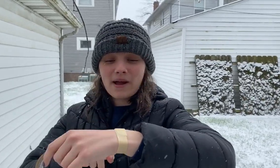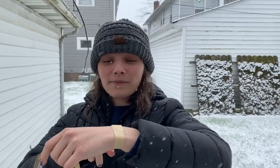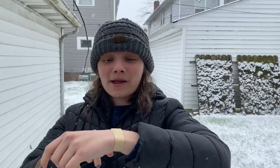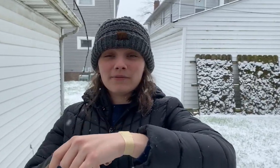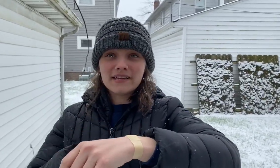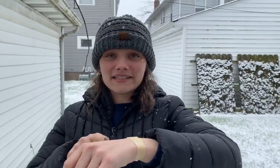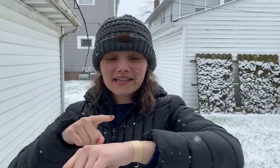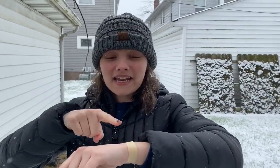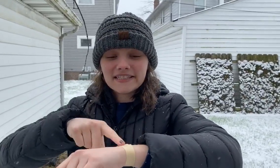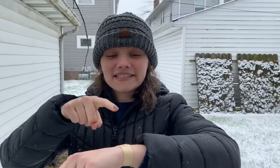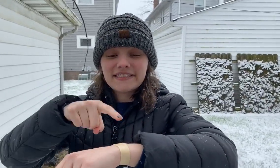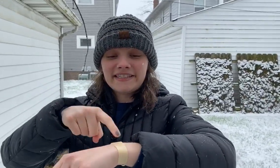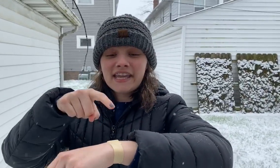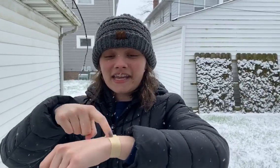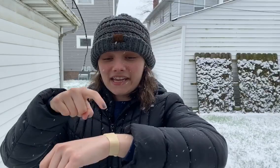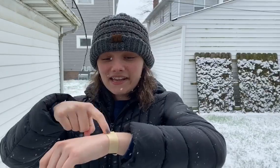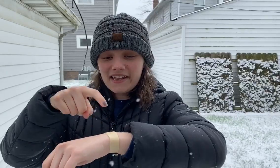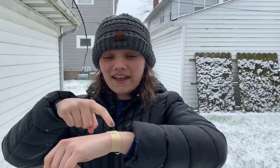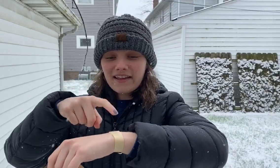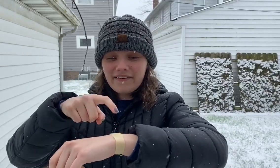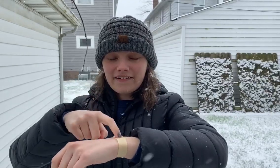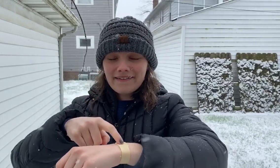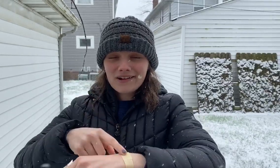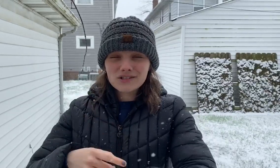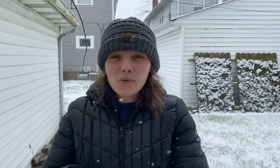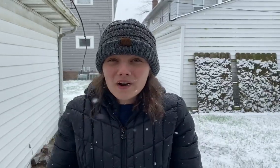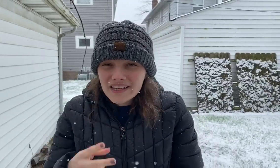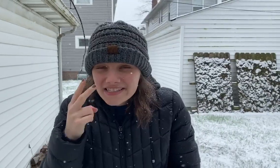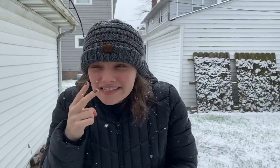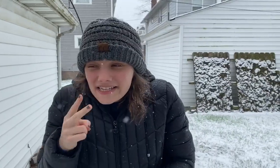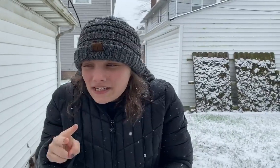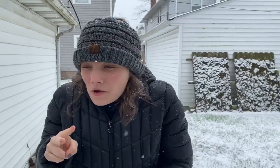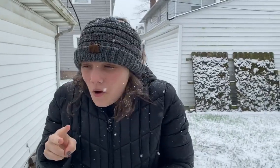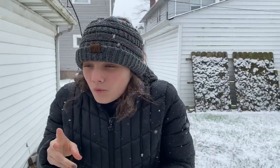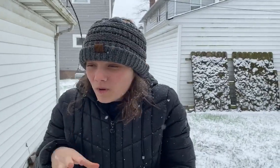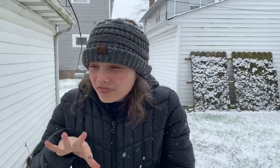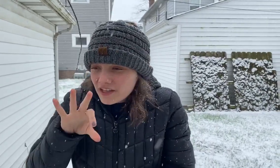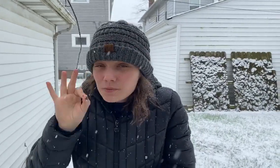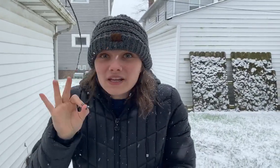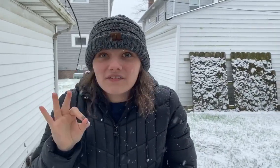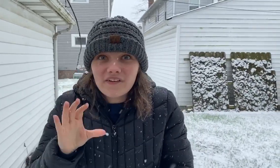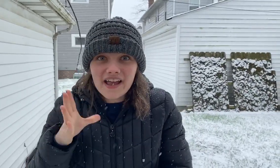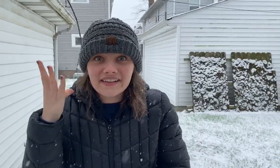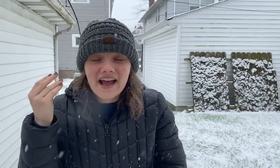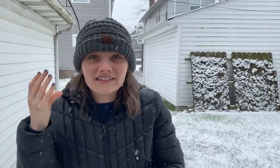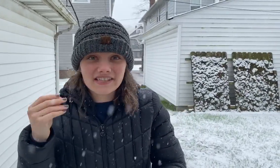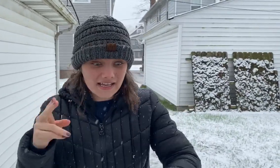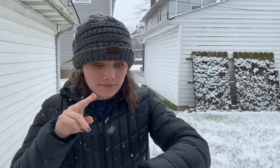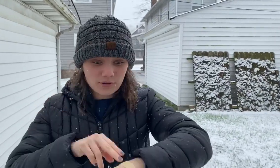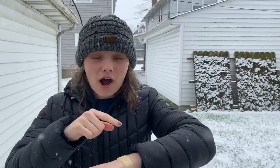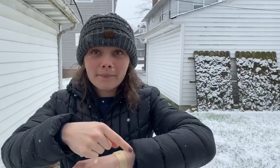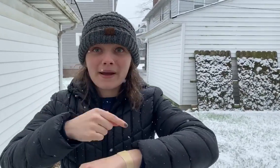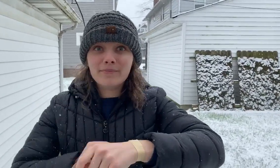my wrist and it's sticky. So we're gonna see what things we can find outside to put on my